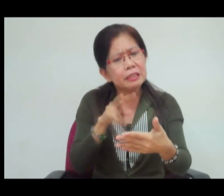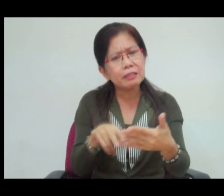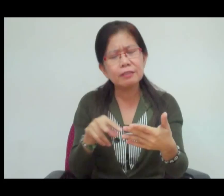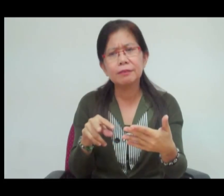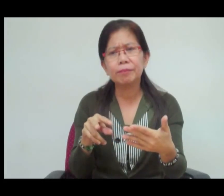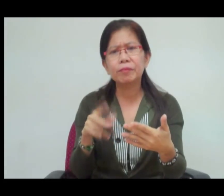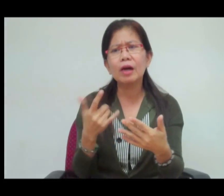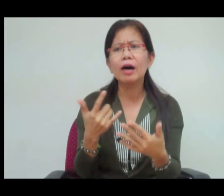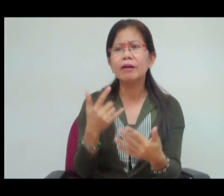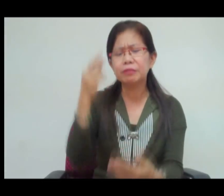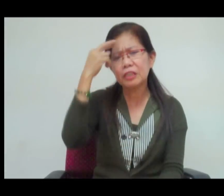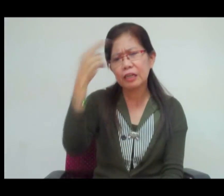readings, I have realized